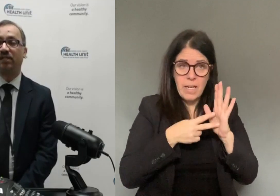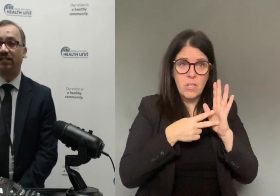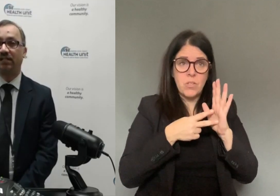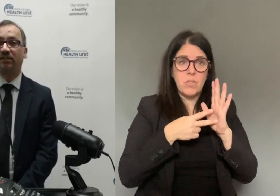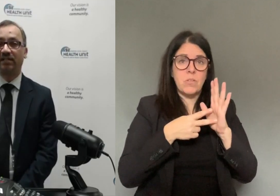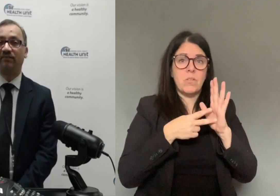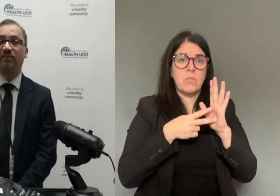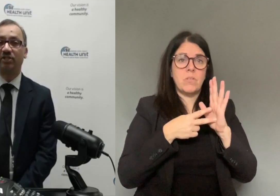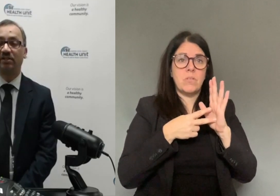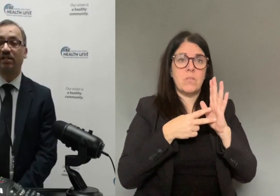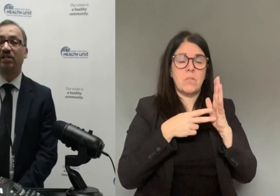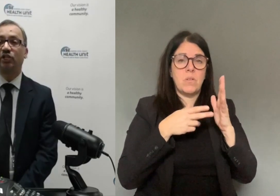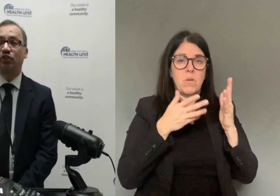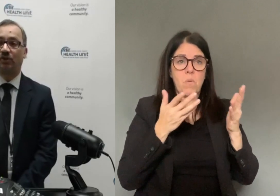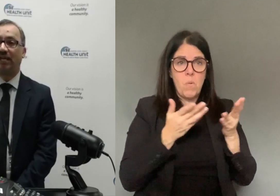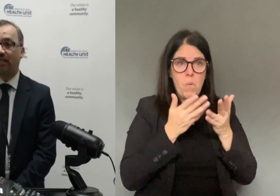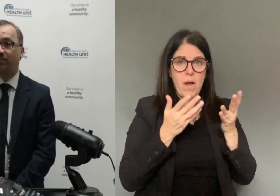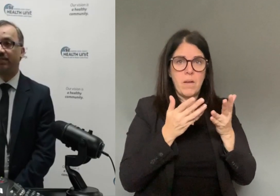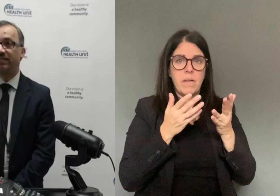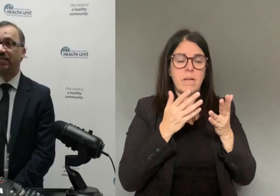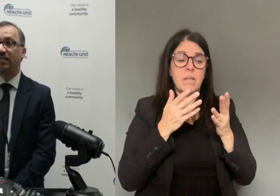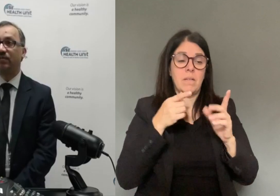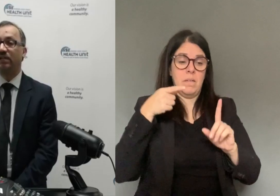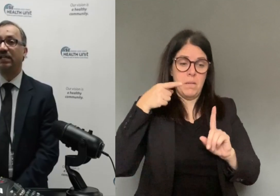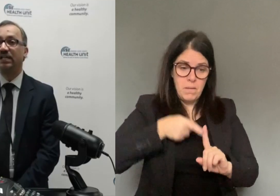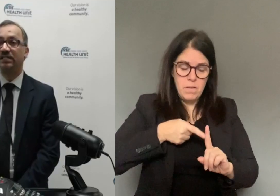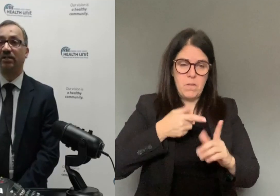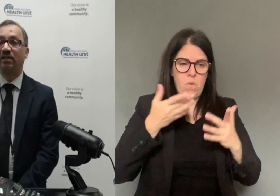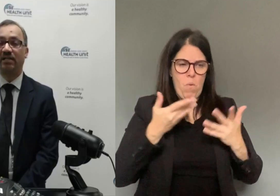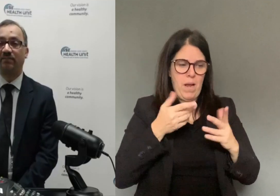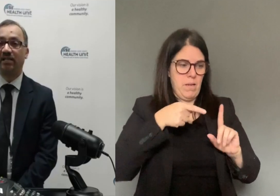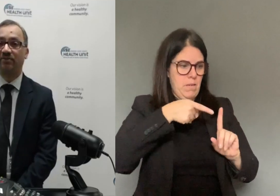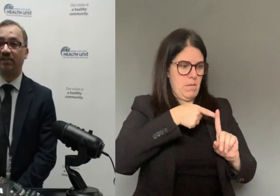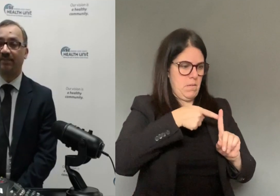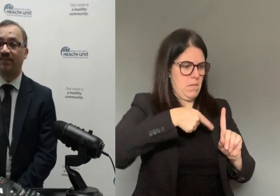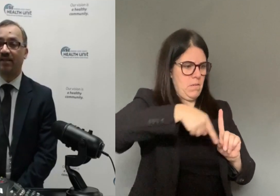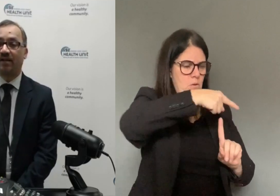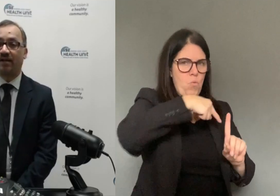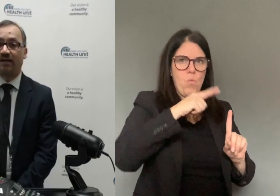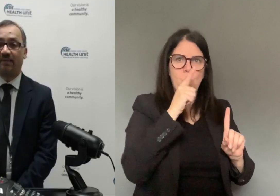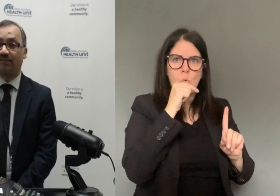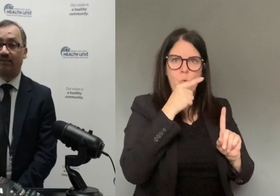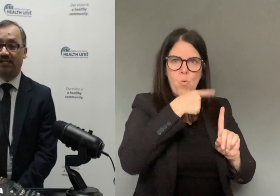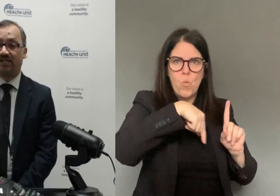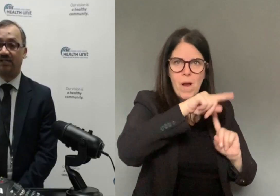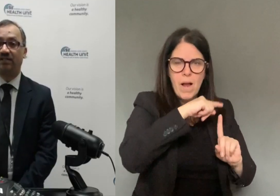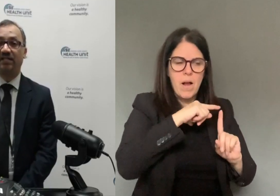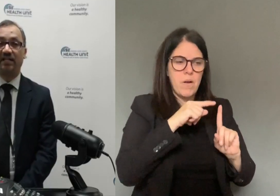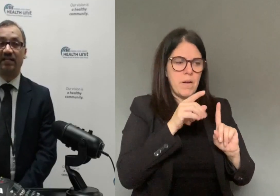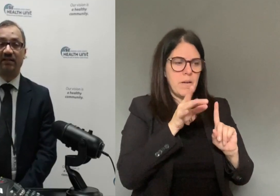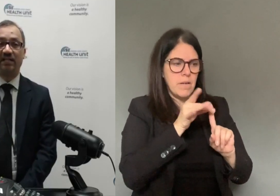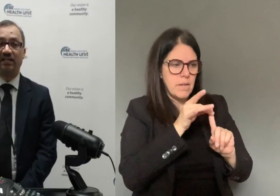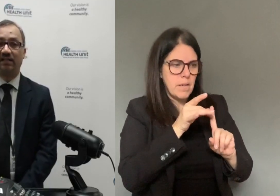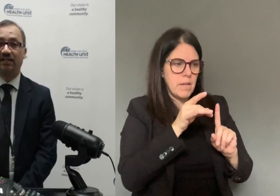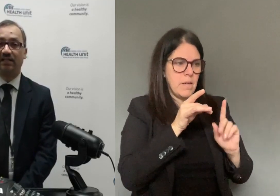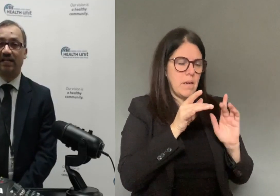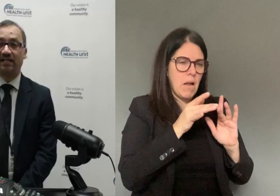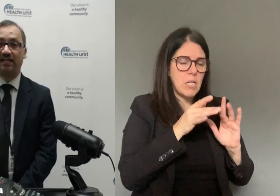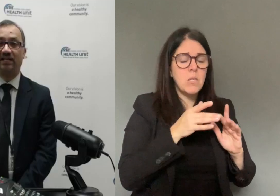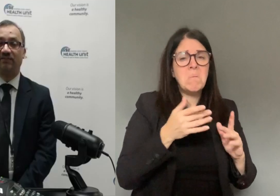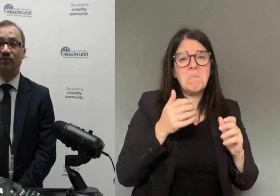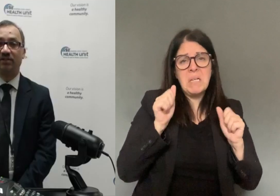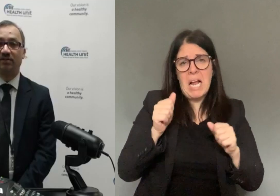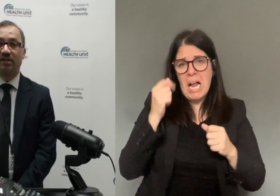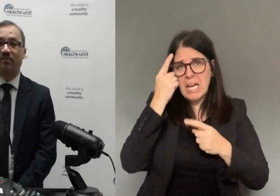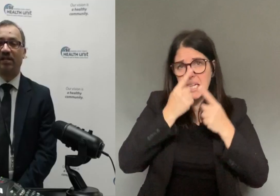are collecting all that information should help us in doing a case and contact management. We can consider that that data